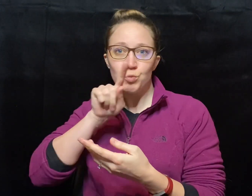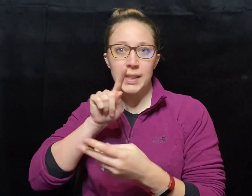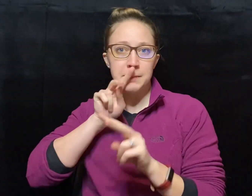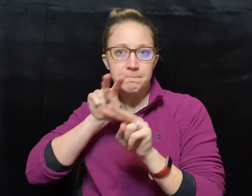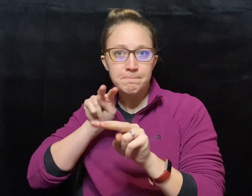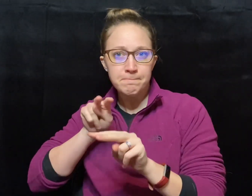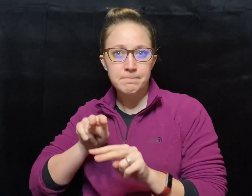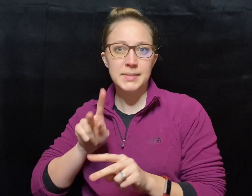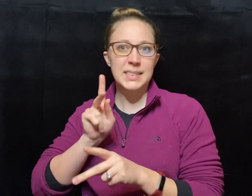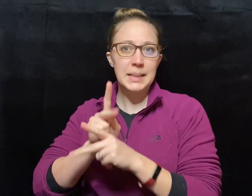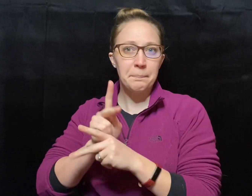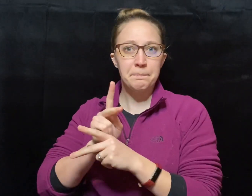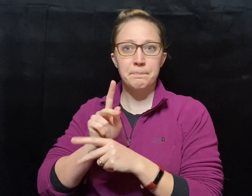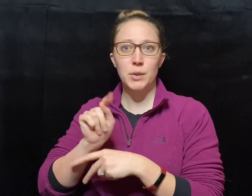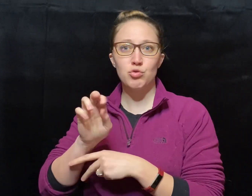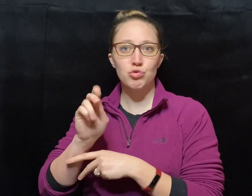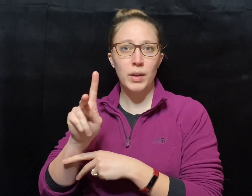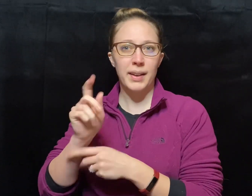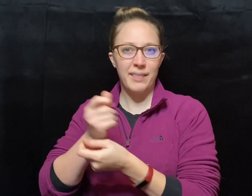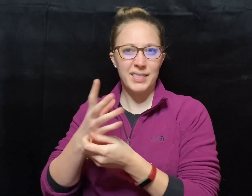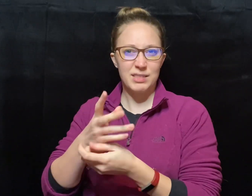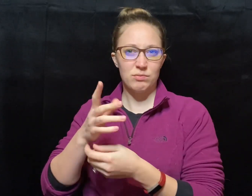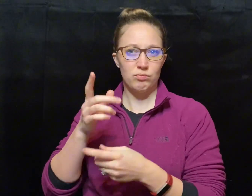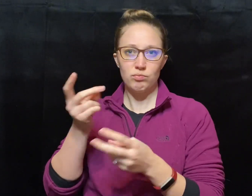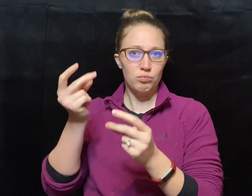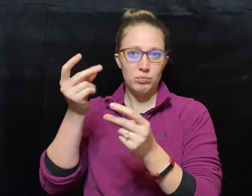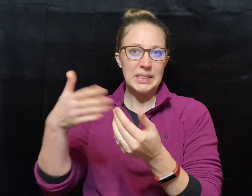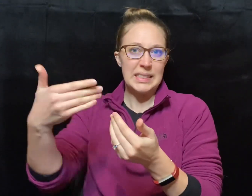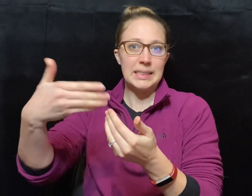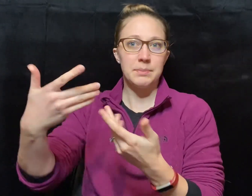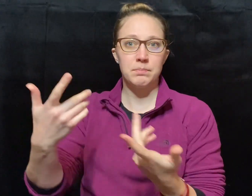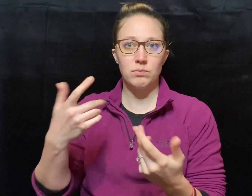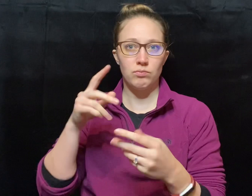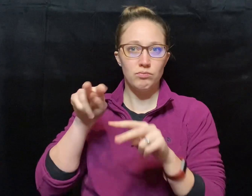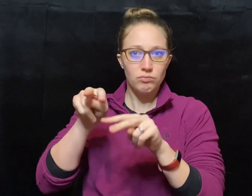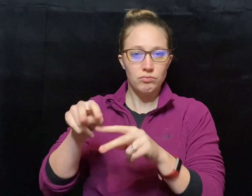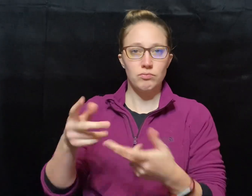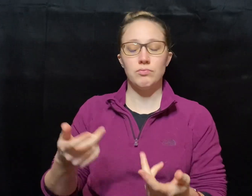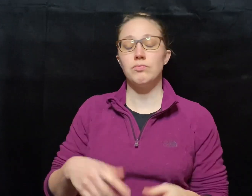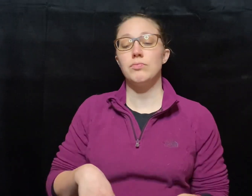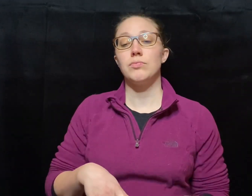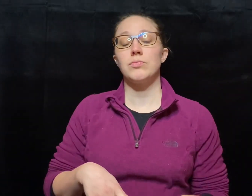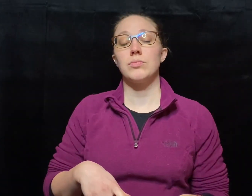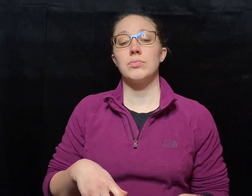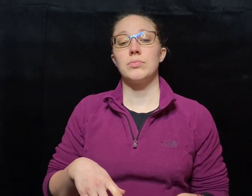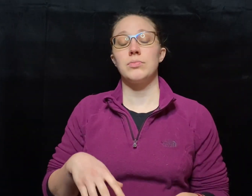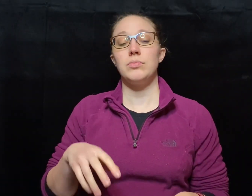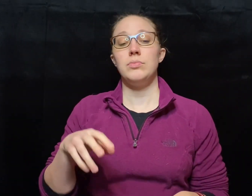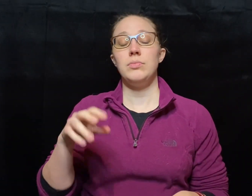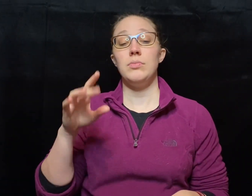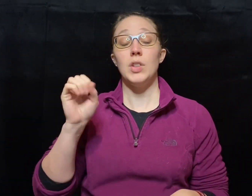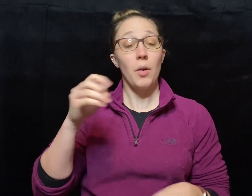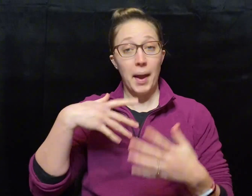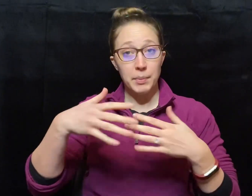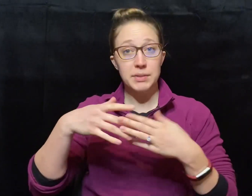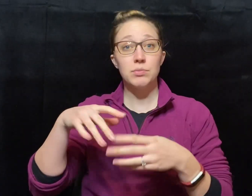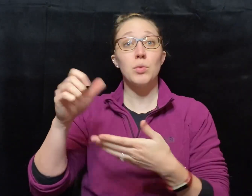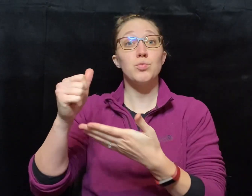credit card is because I can keep track of it. It's really easy for me to be able to monitor that.